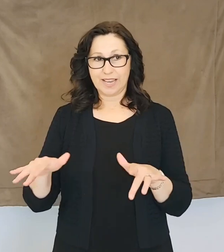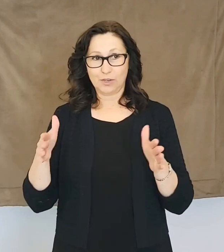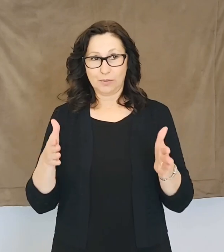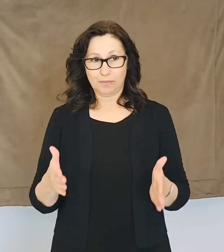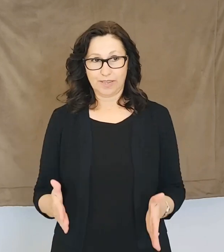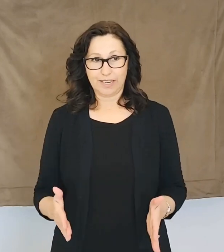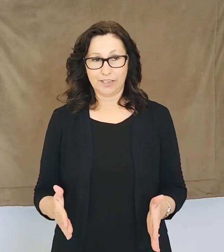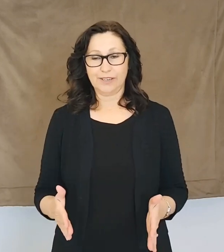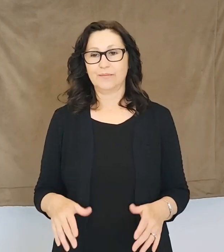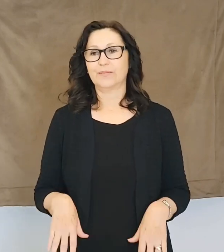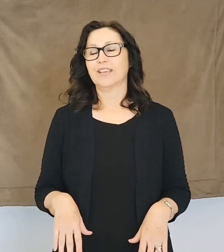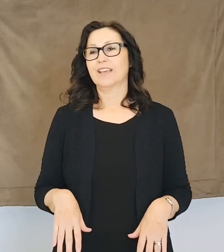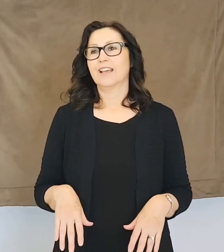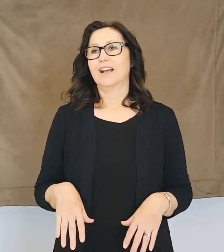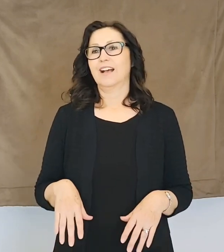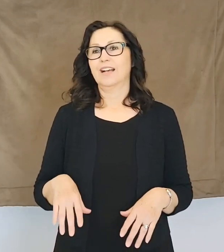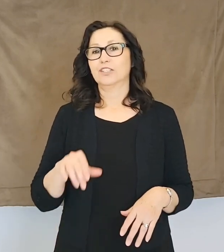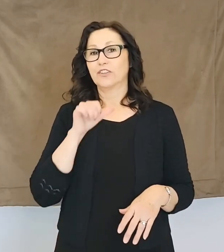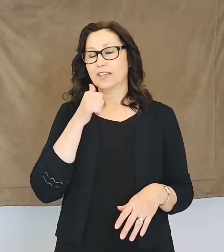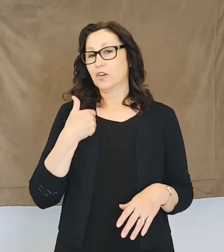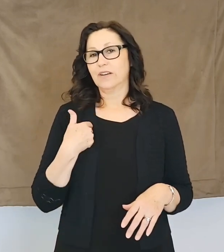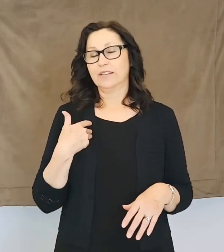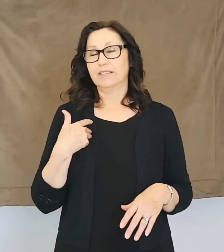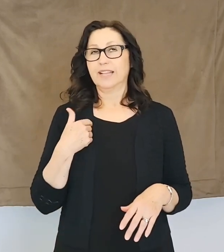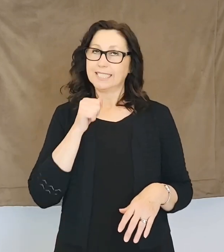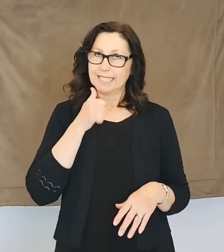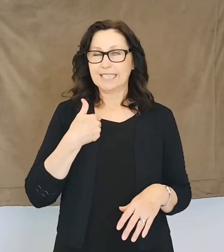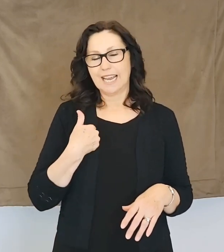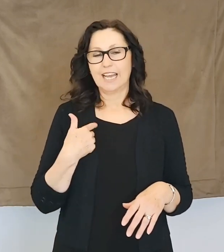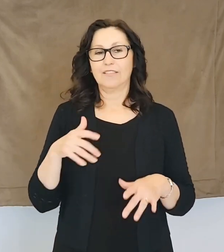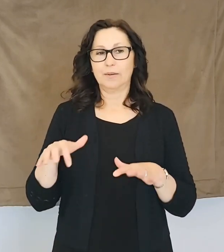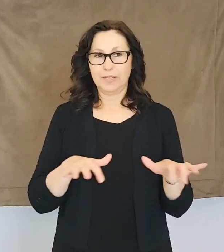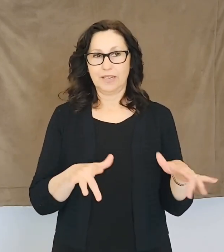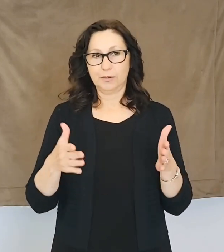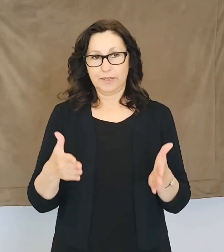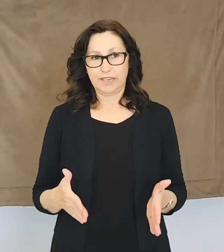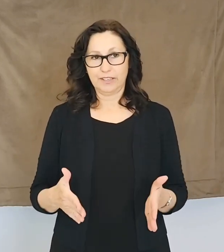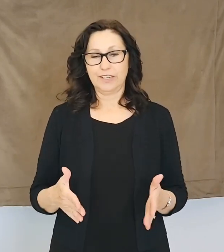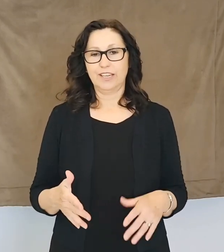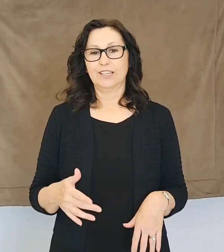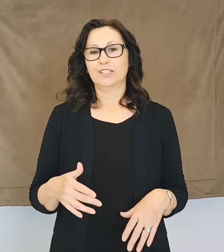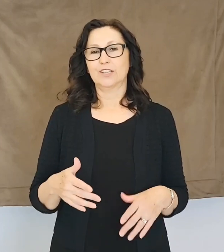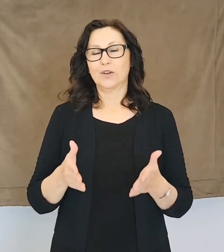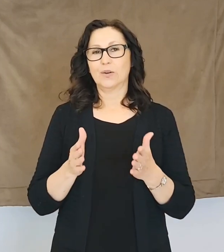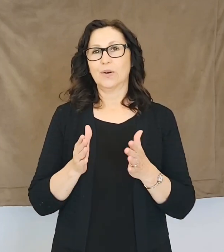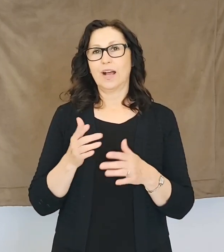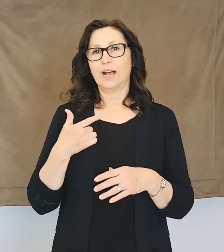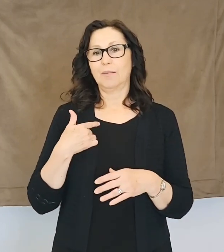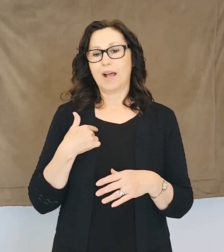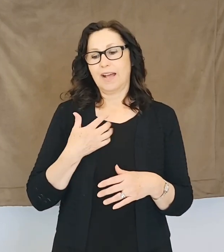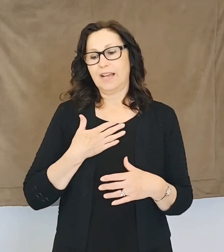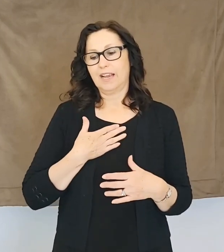piano player. So they didn't have a piano player, so I